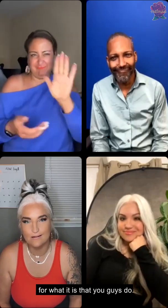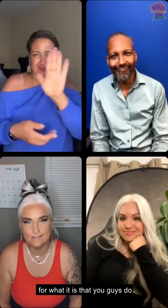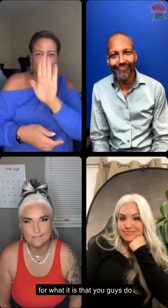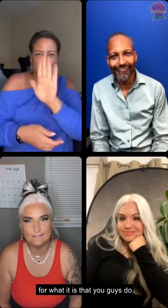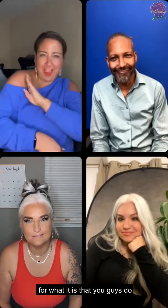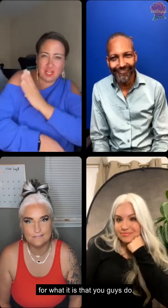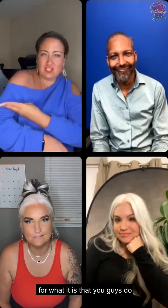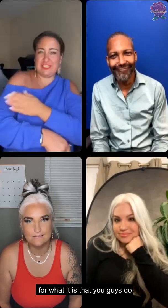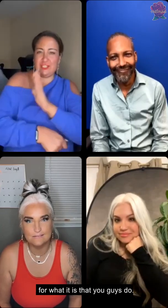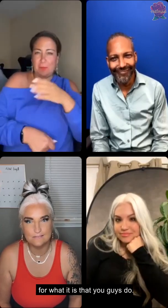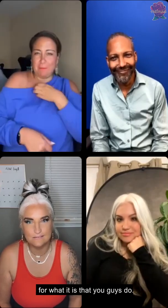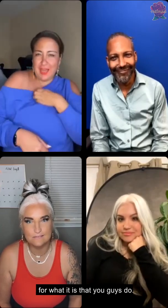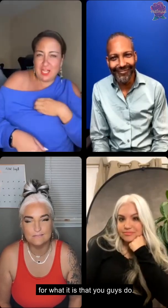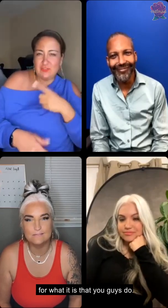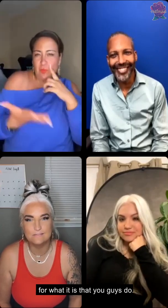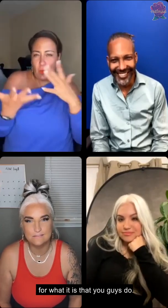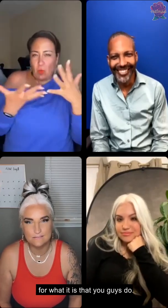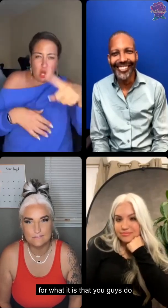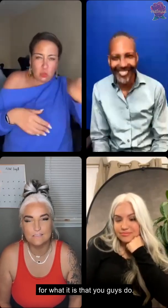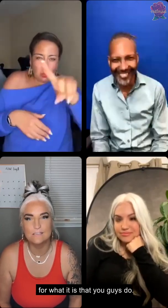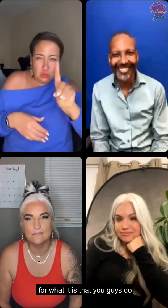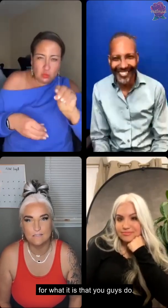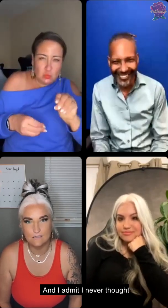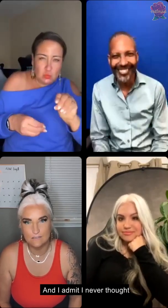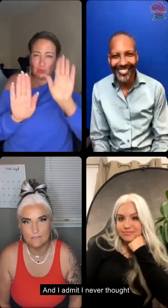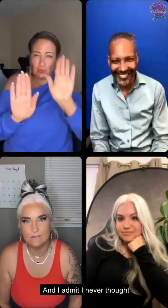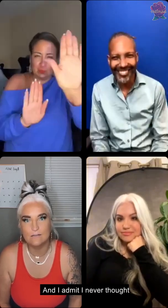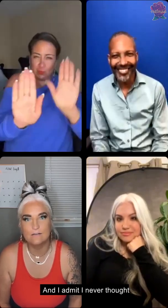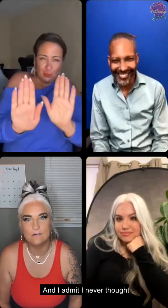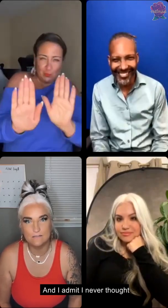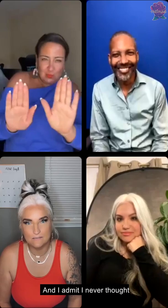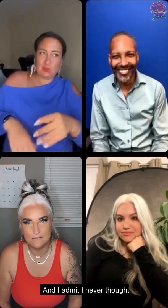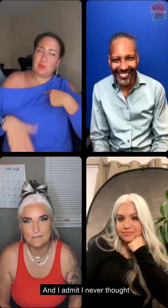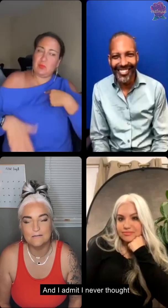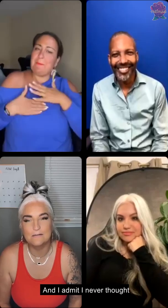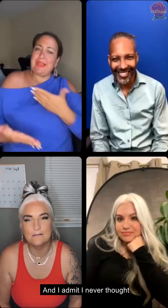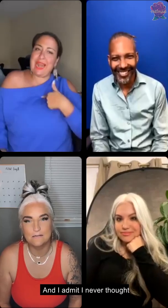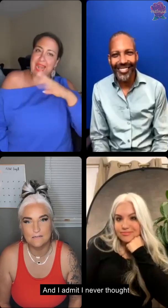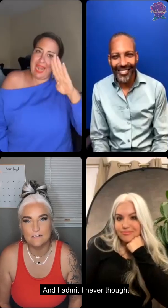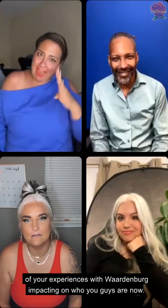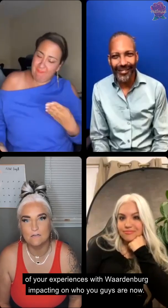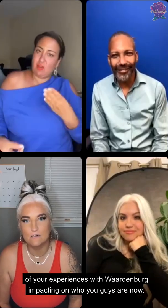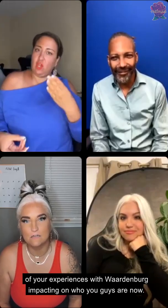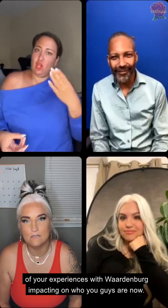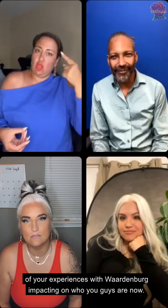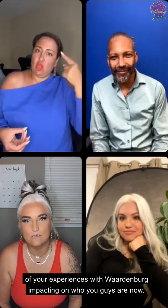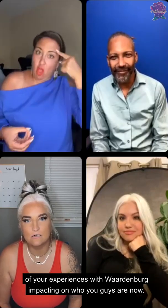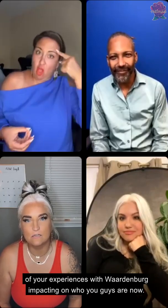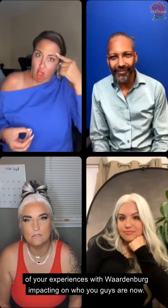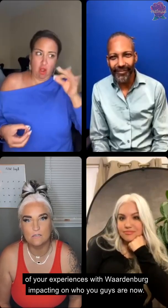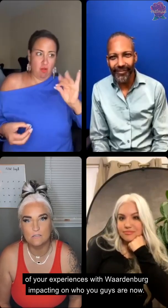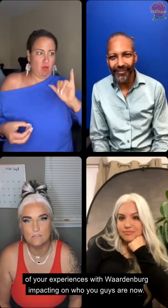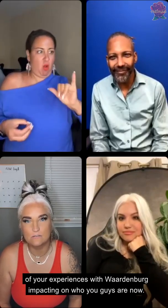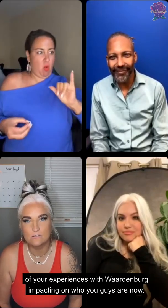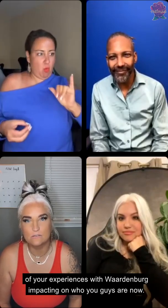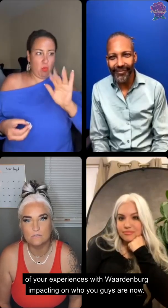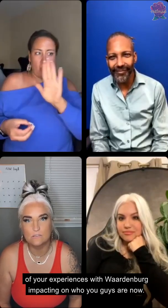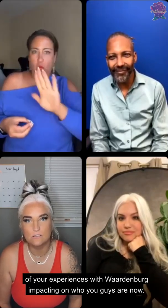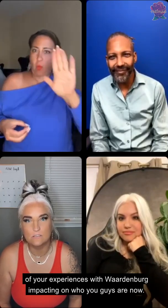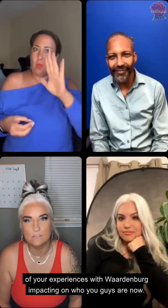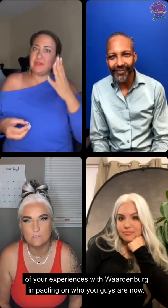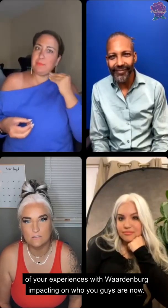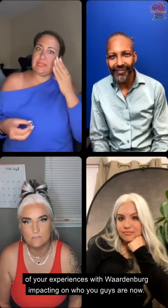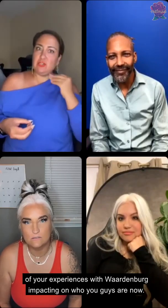Your energy, your passion for what it is that you guys do. And I admit, I never thought of